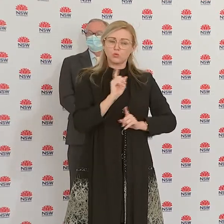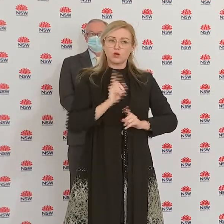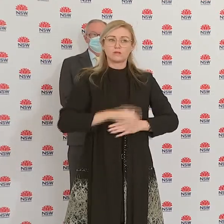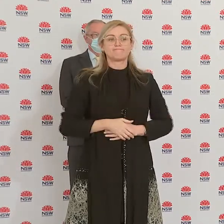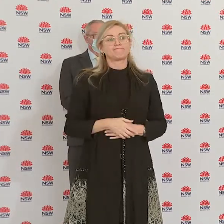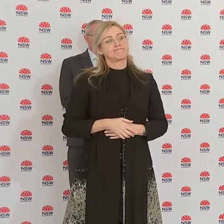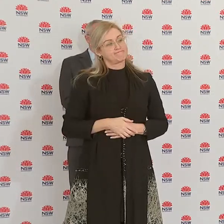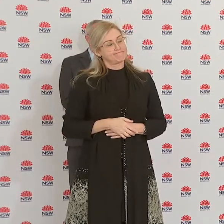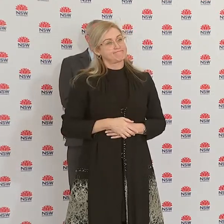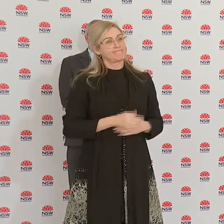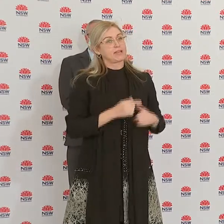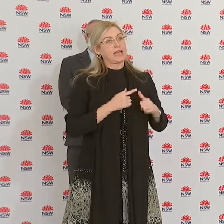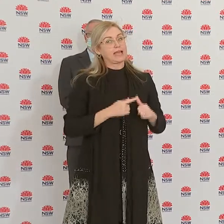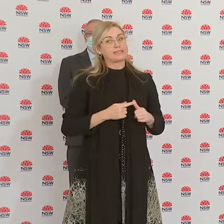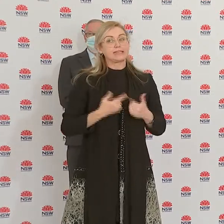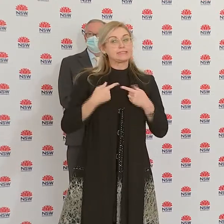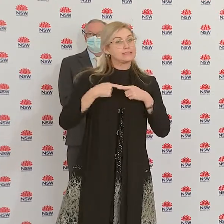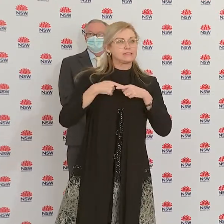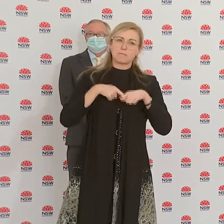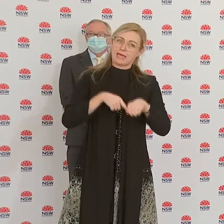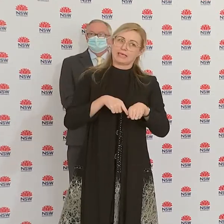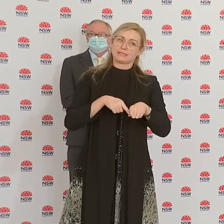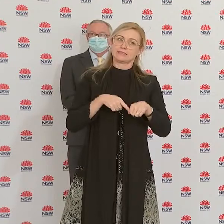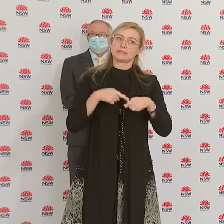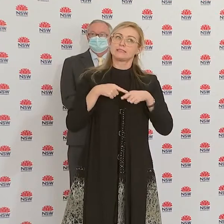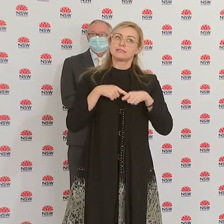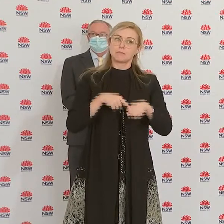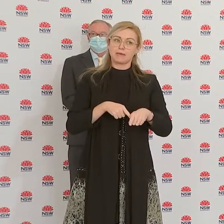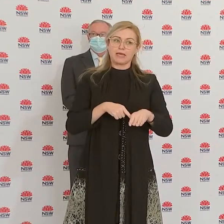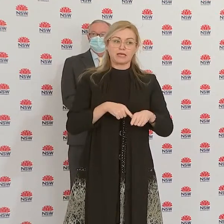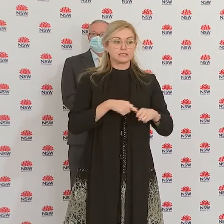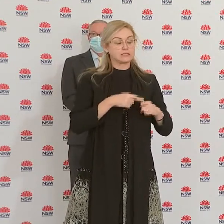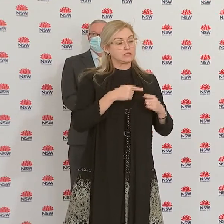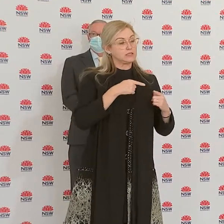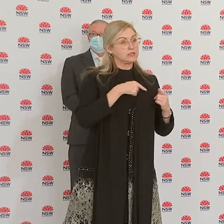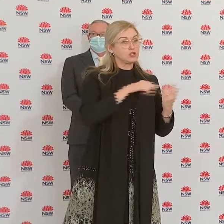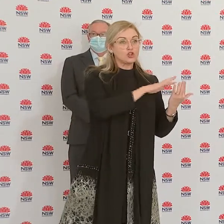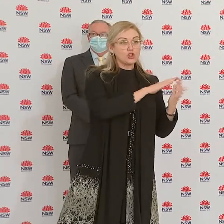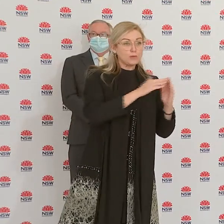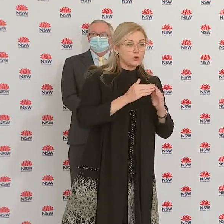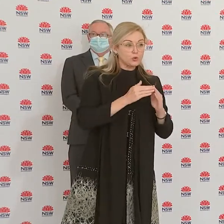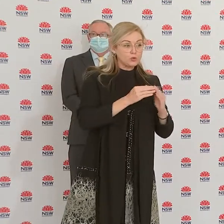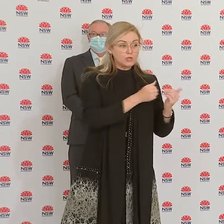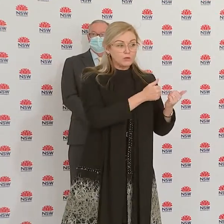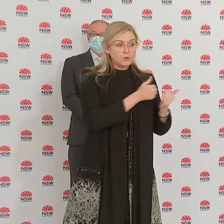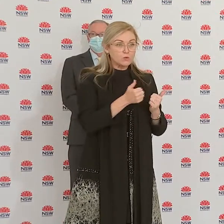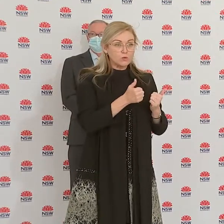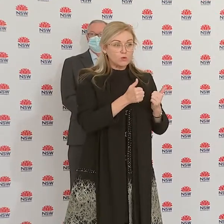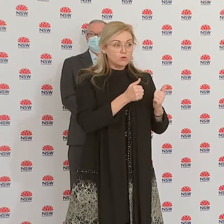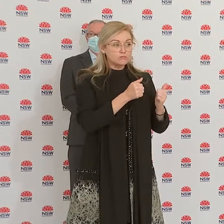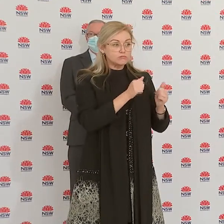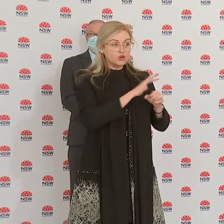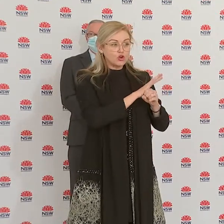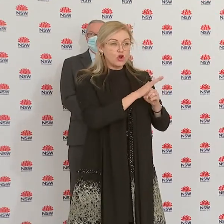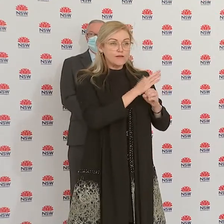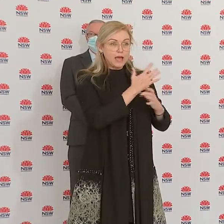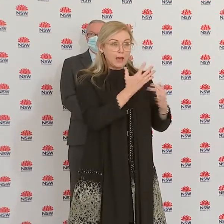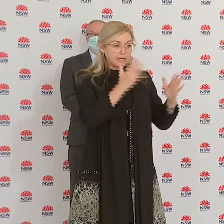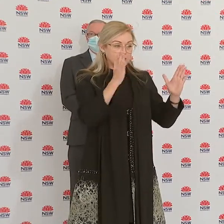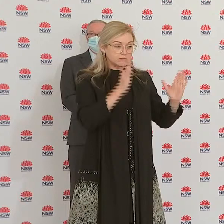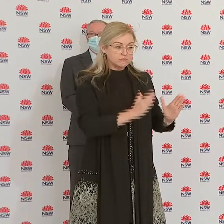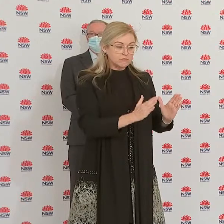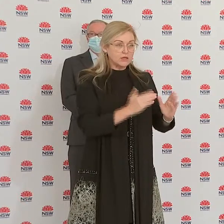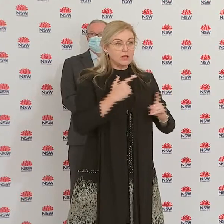how we work together as a community and industry and us in terms of